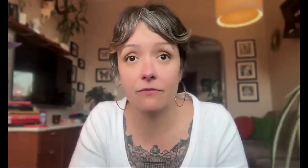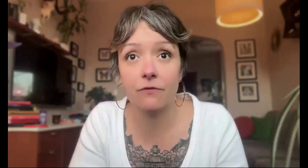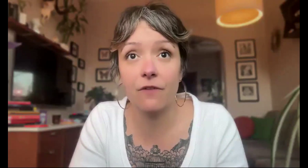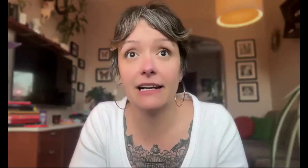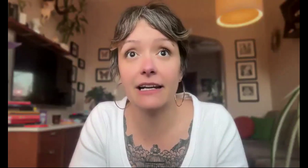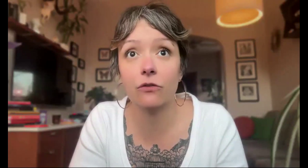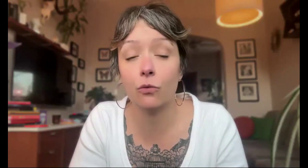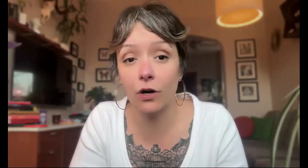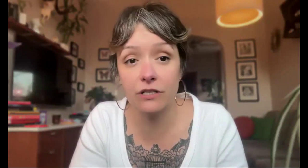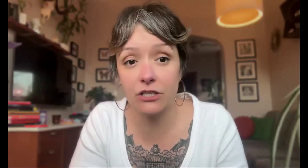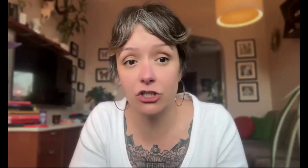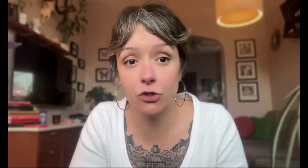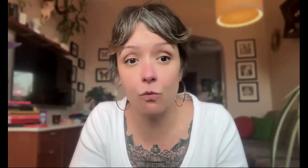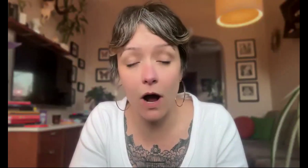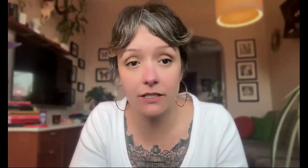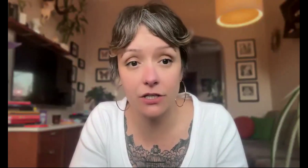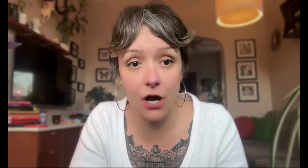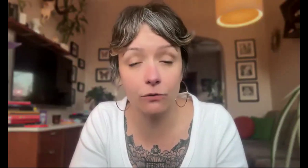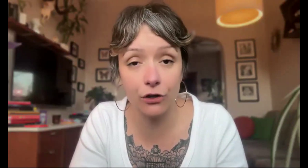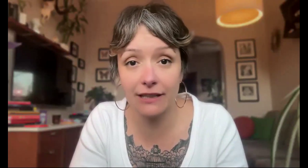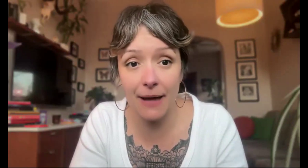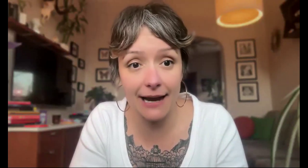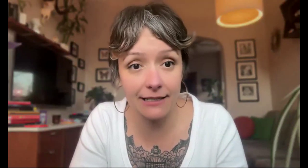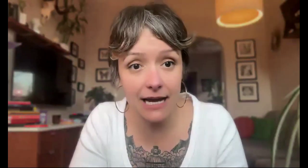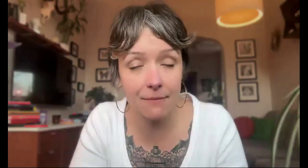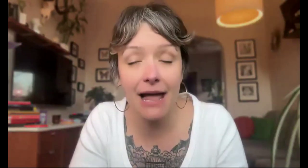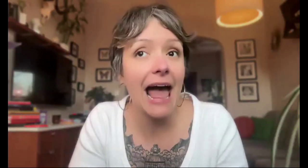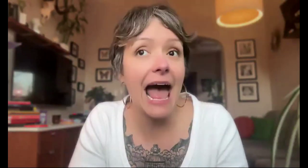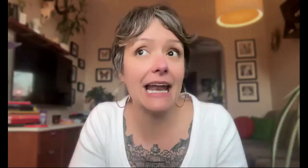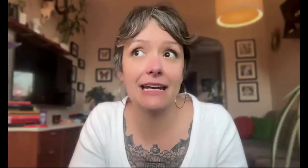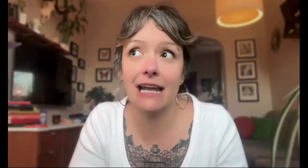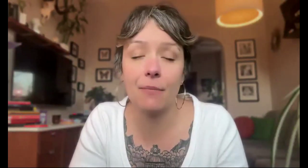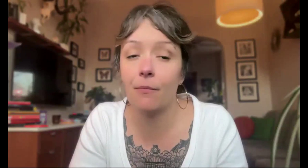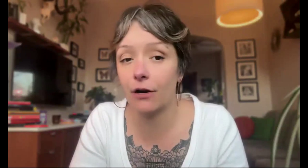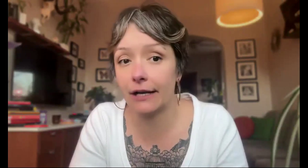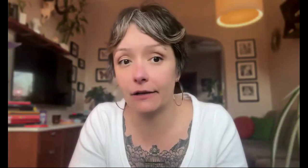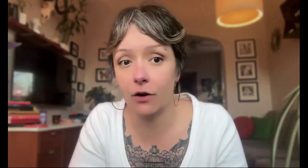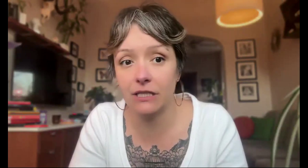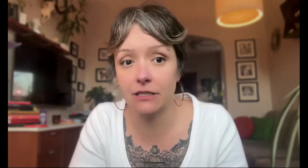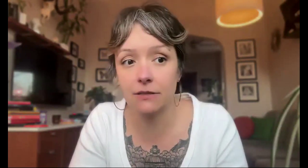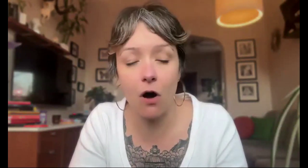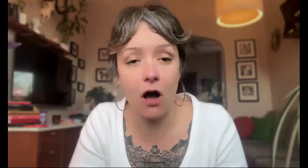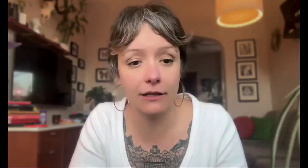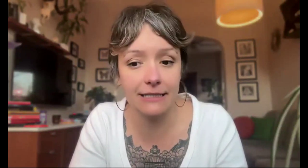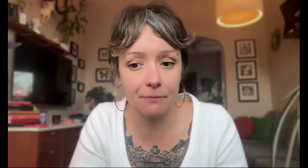of finding the words that you want to know, learning them ahead of time, and not bombarding. Go small and